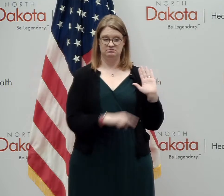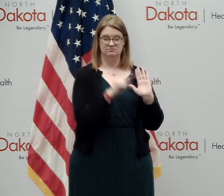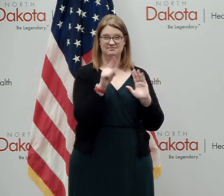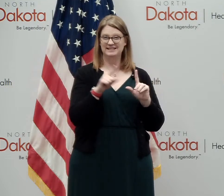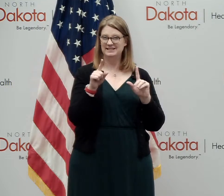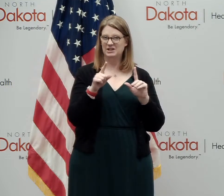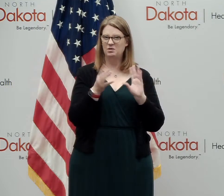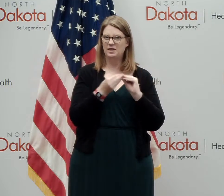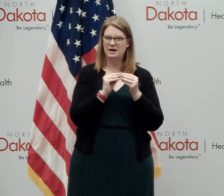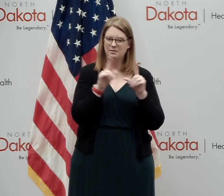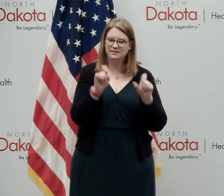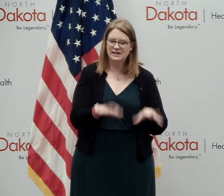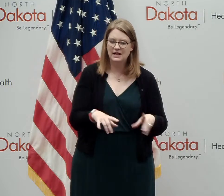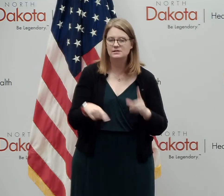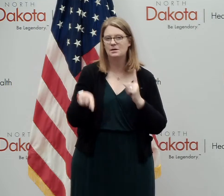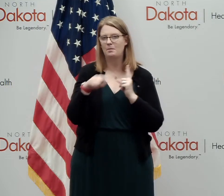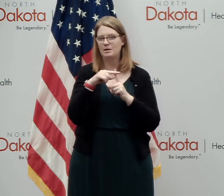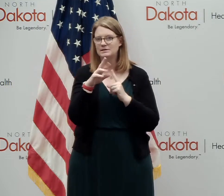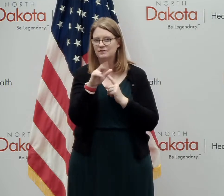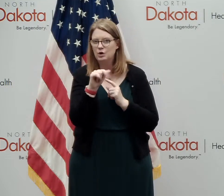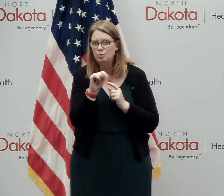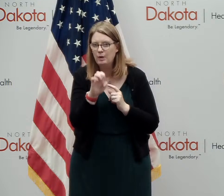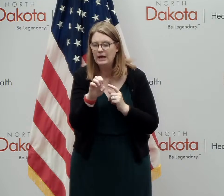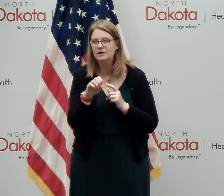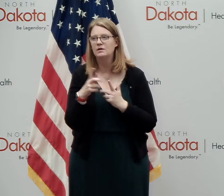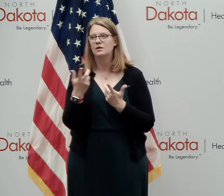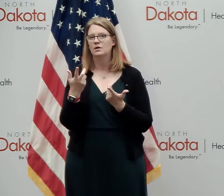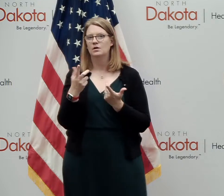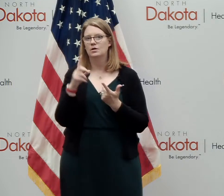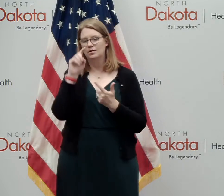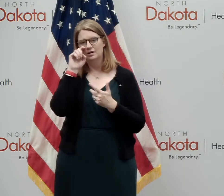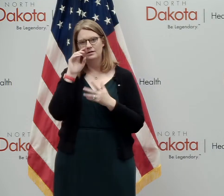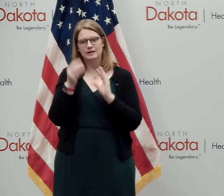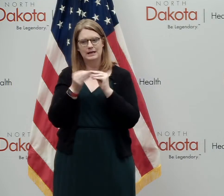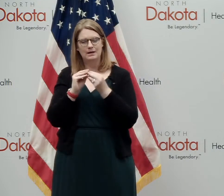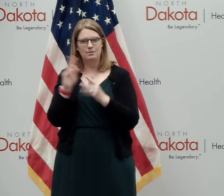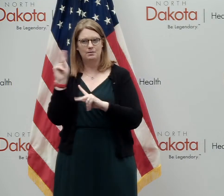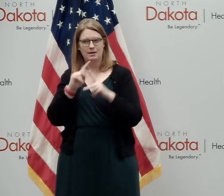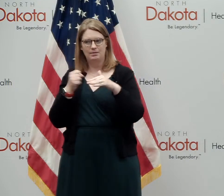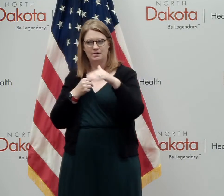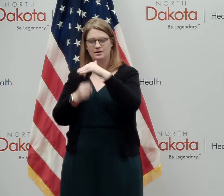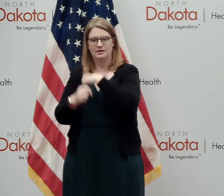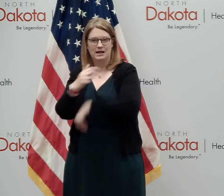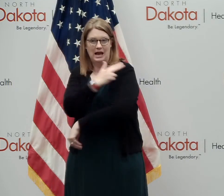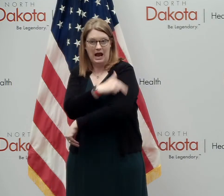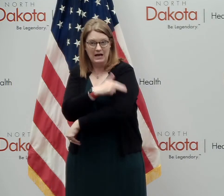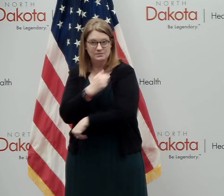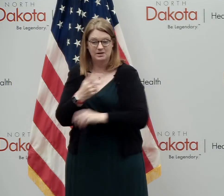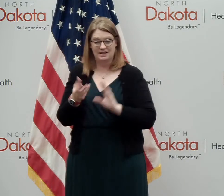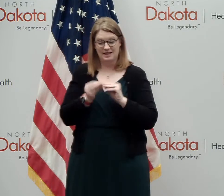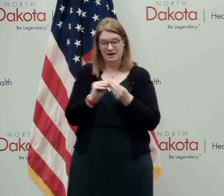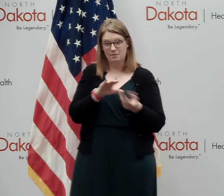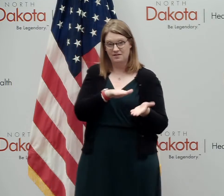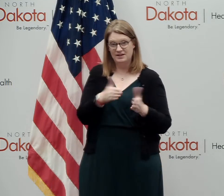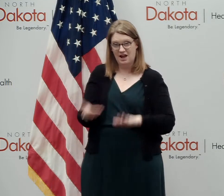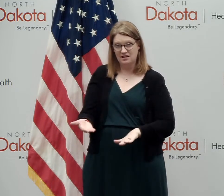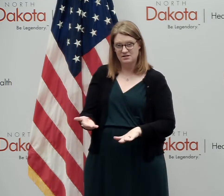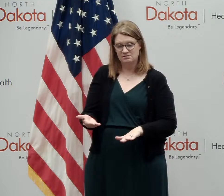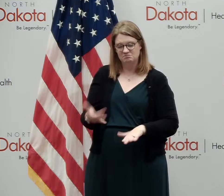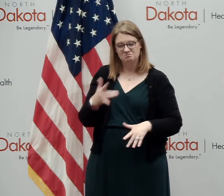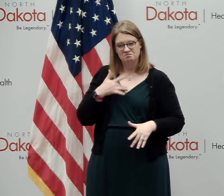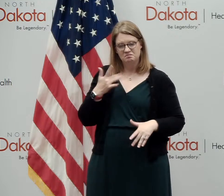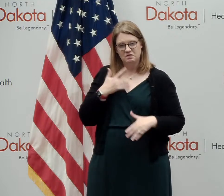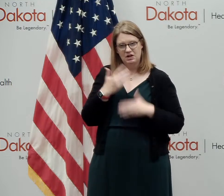the positivity rate, or the hospitalizations, fatality, North Dakota is doing extremely well.